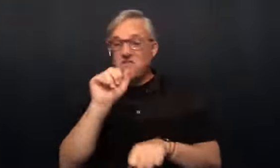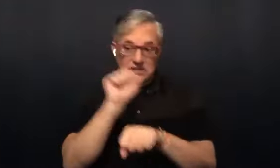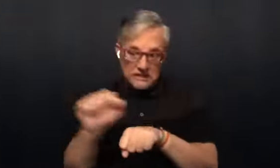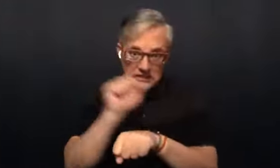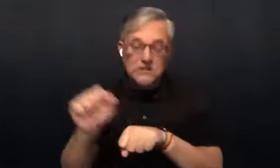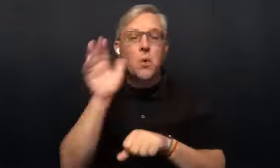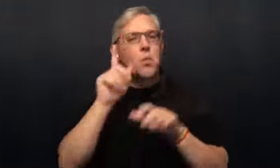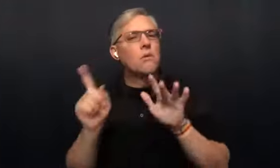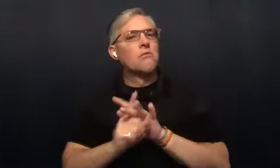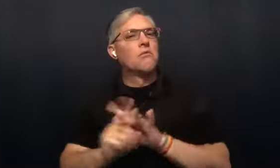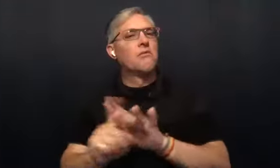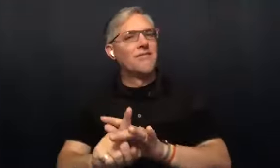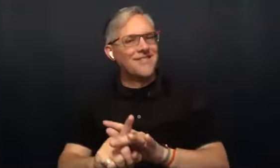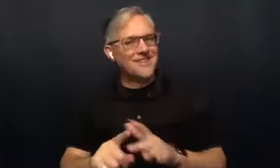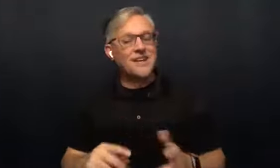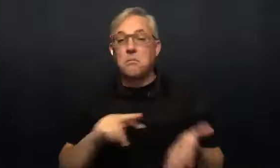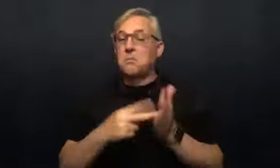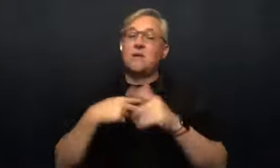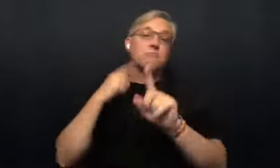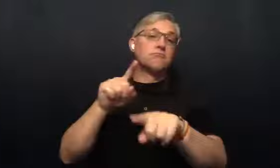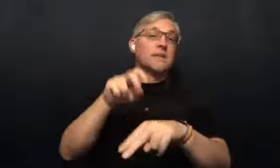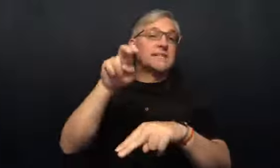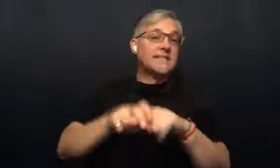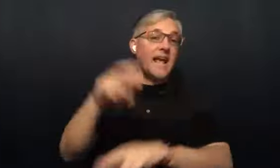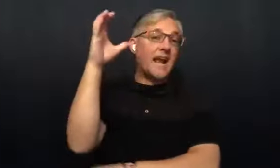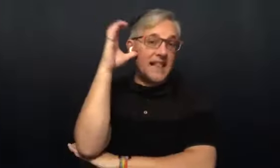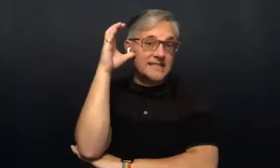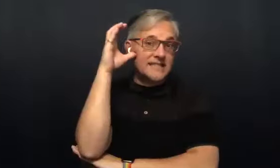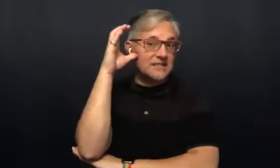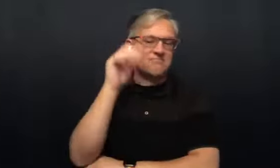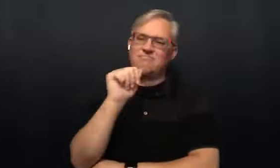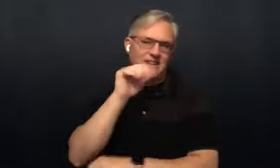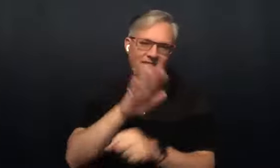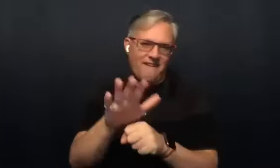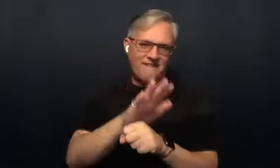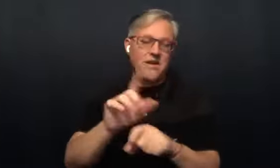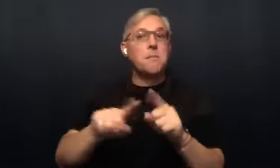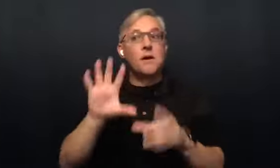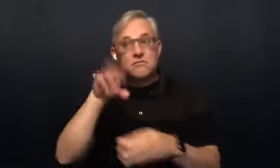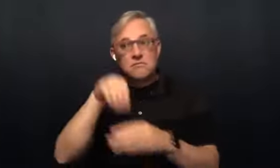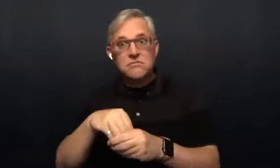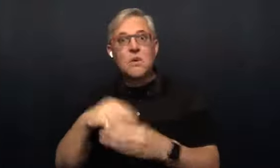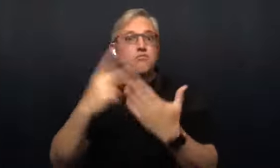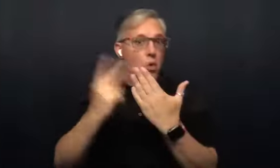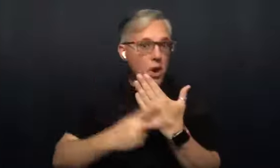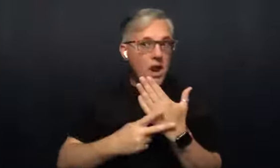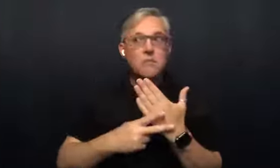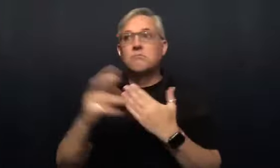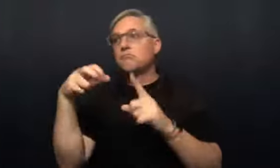But I won't build a program of recovery, but getting a sponsor, working the steps and being of service, that has been my saving grace because now I have an